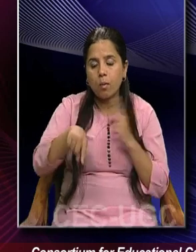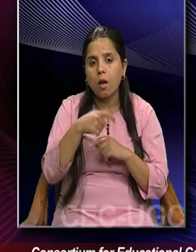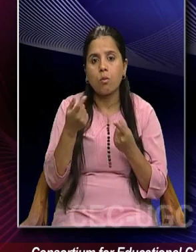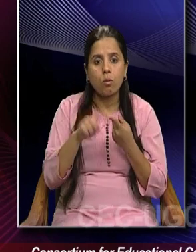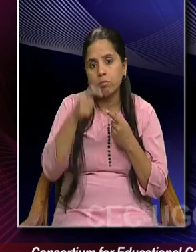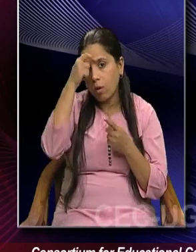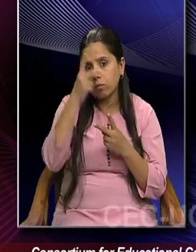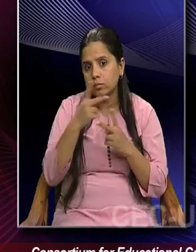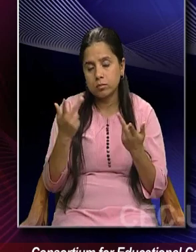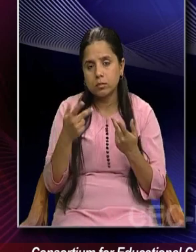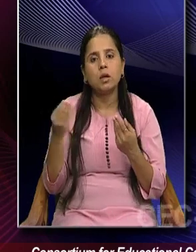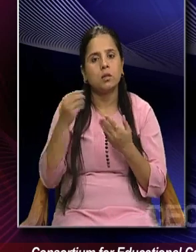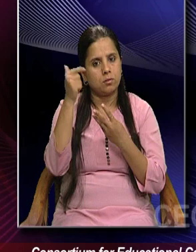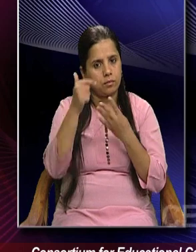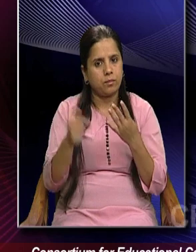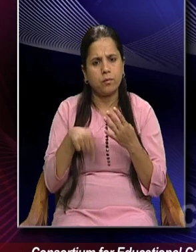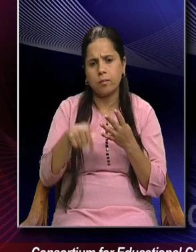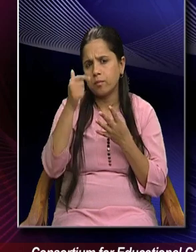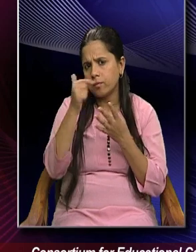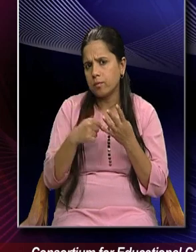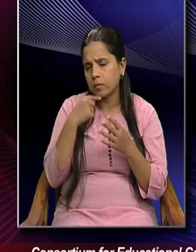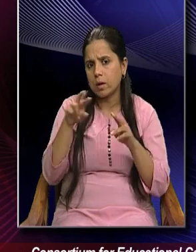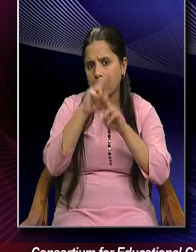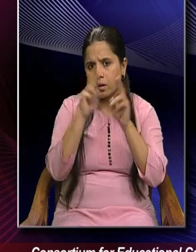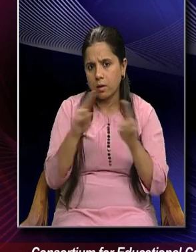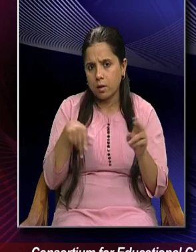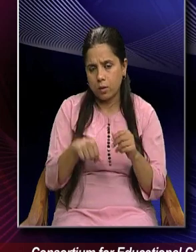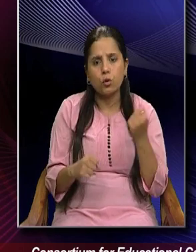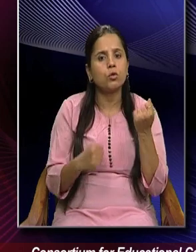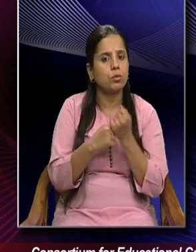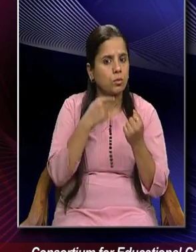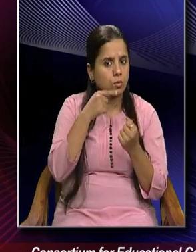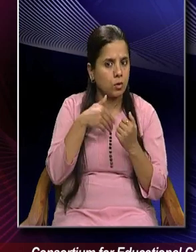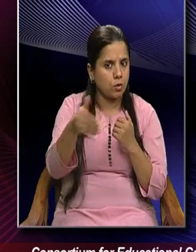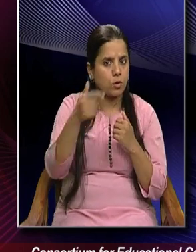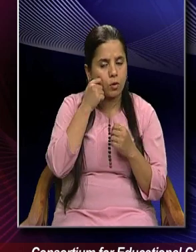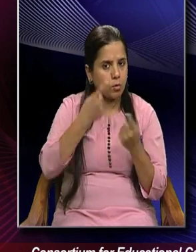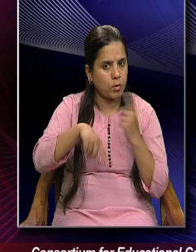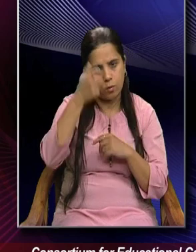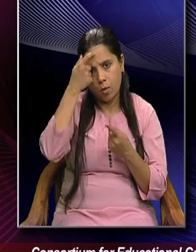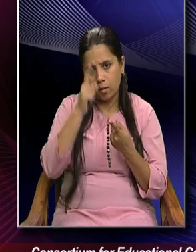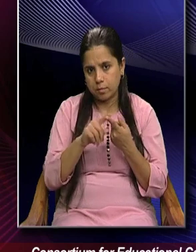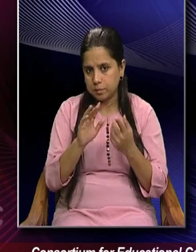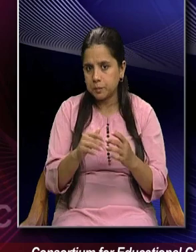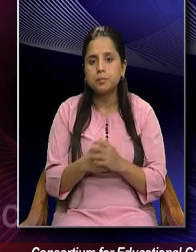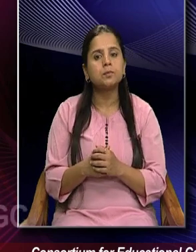crisis. Key characteristics of international aid during humanitarian crisis.